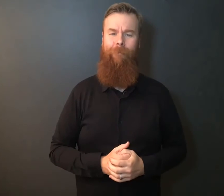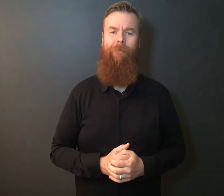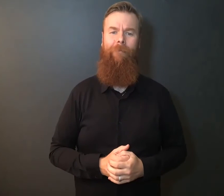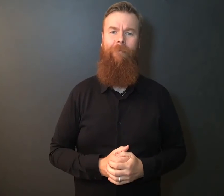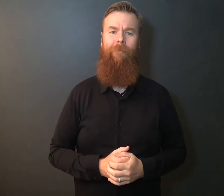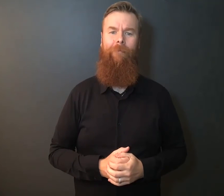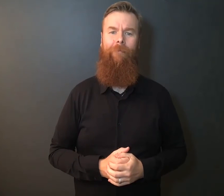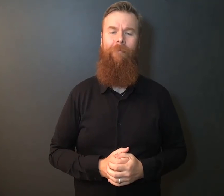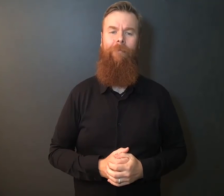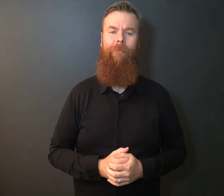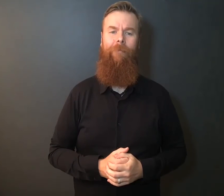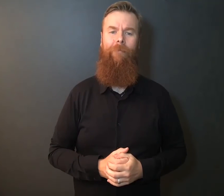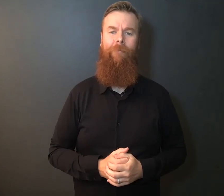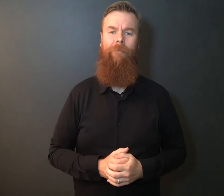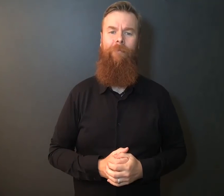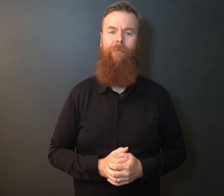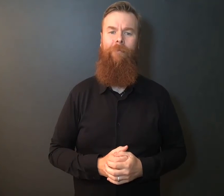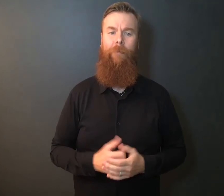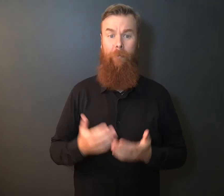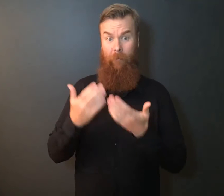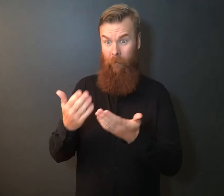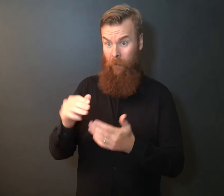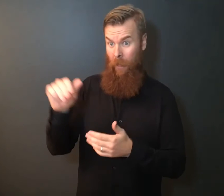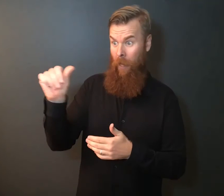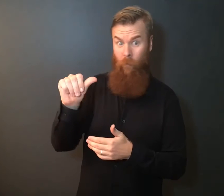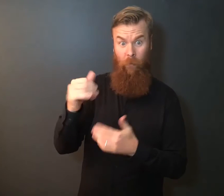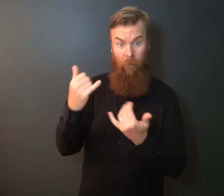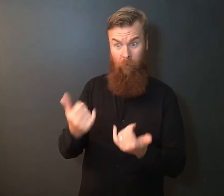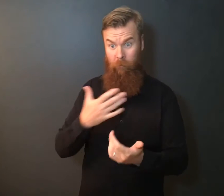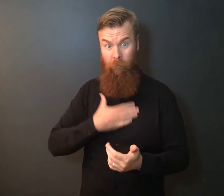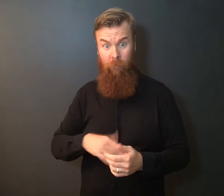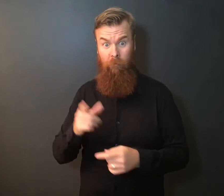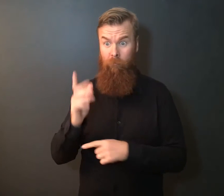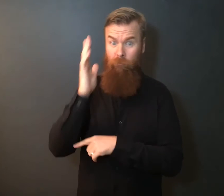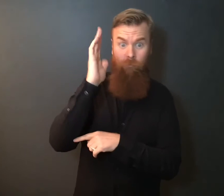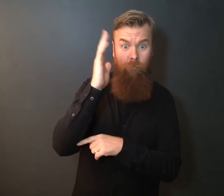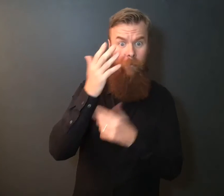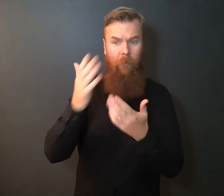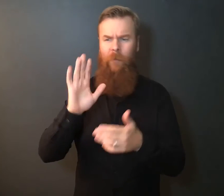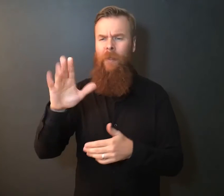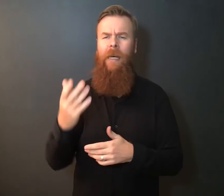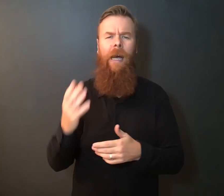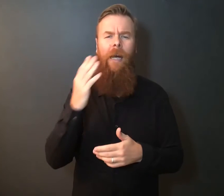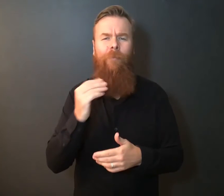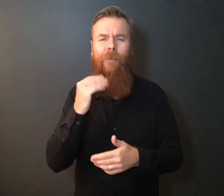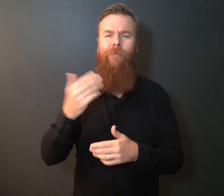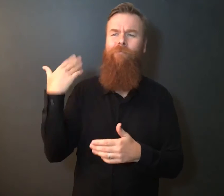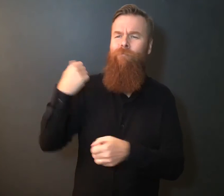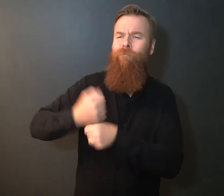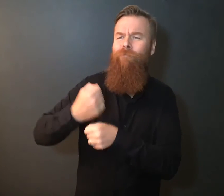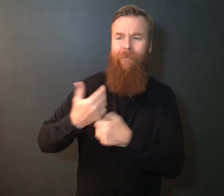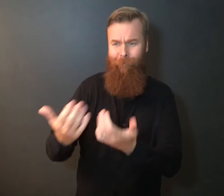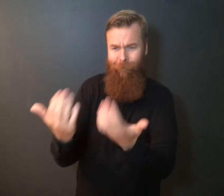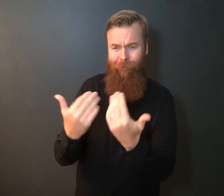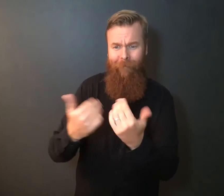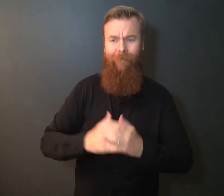So Antonio, could you share with us some experiences that you could have about your journey to the disability